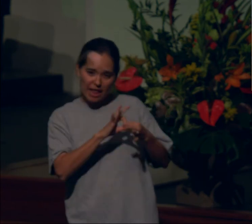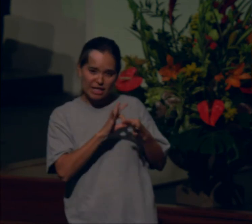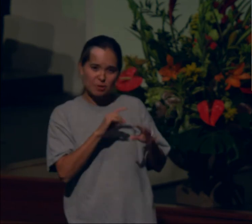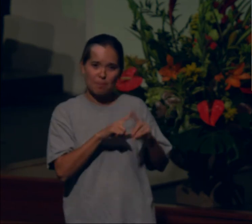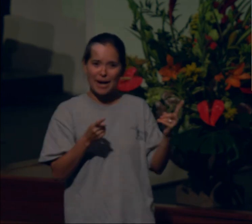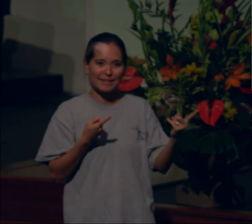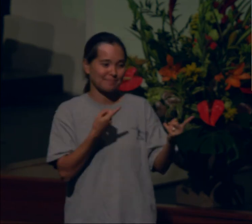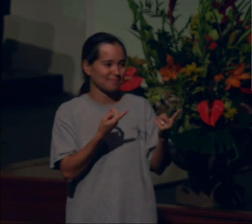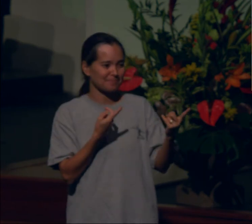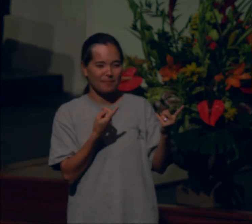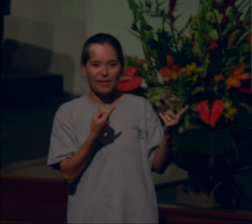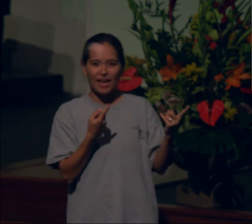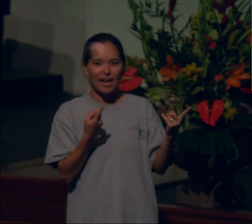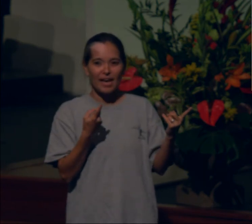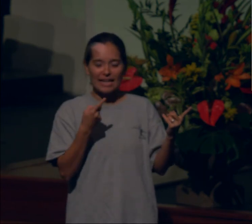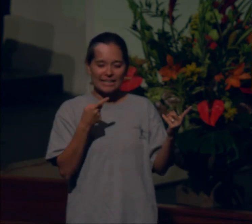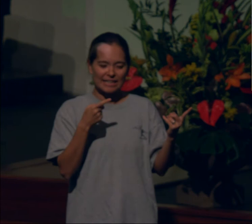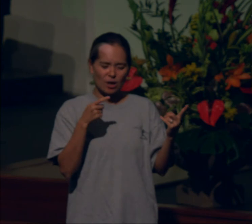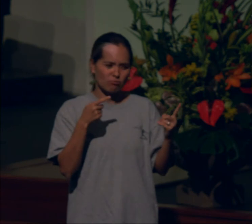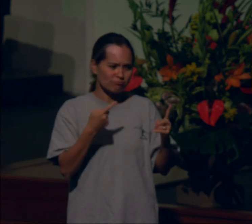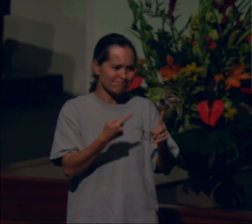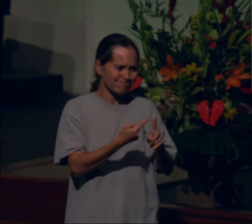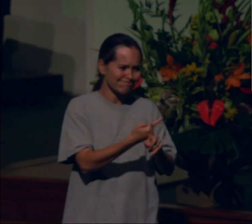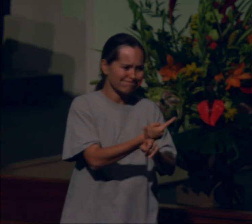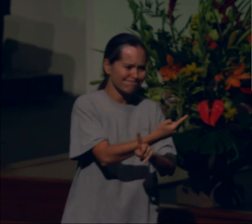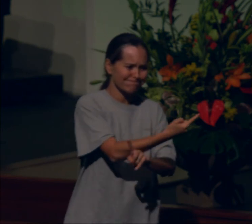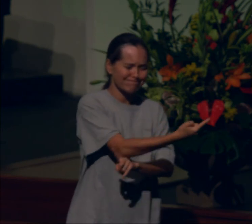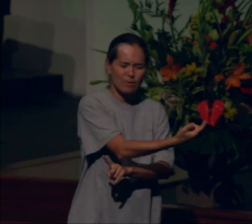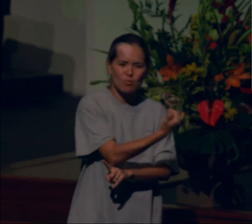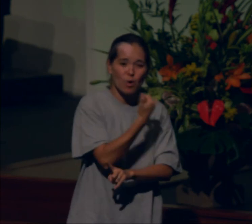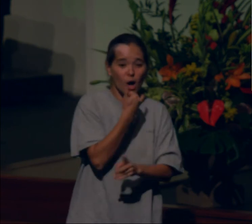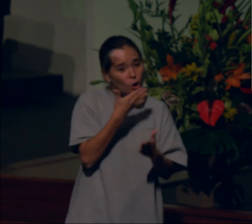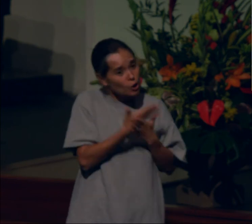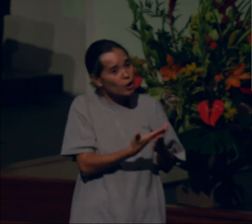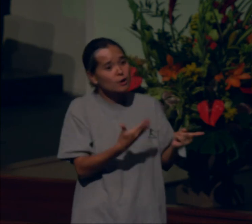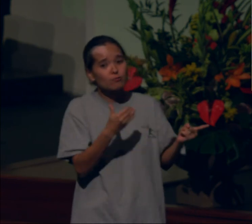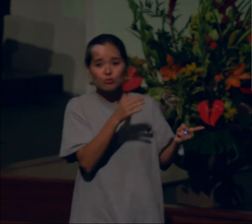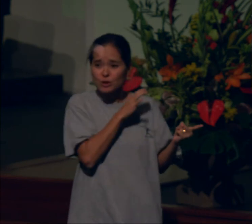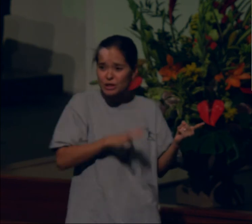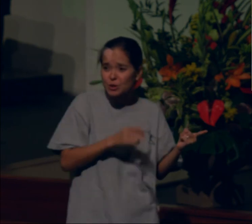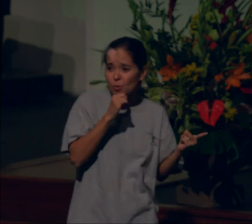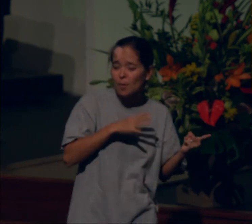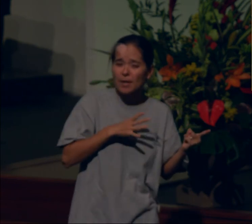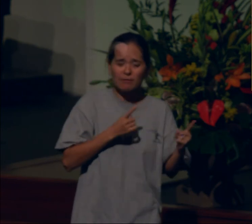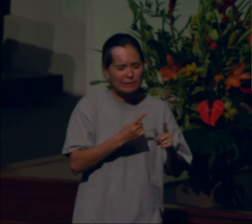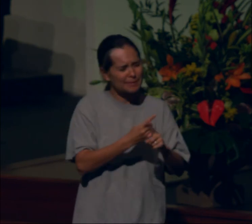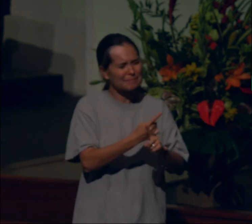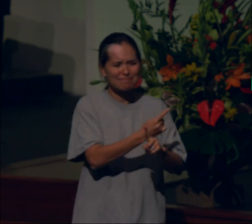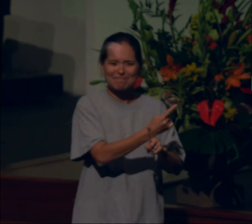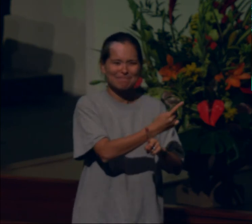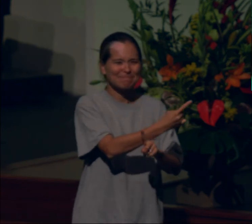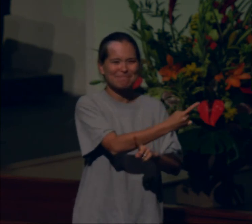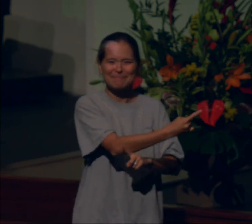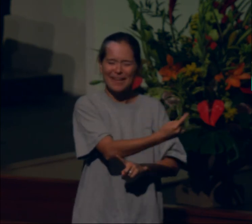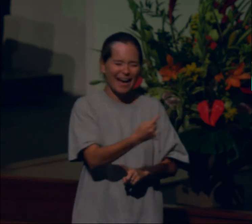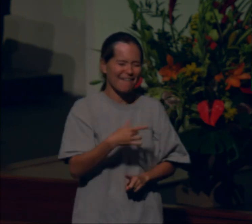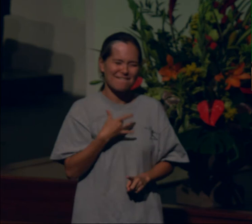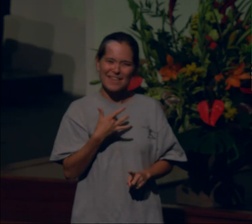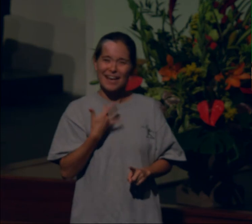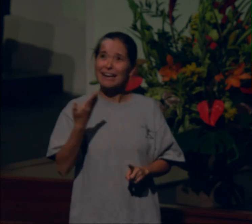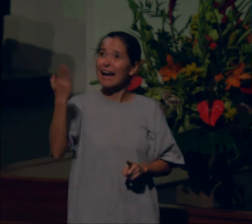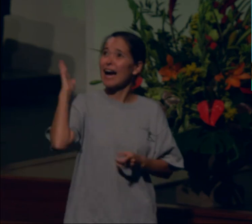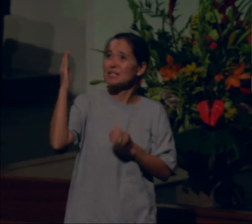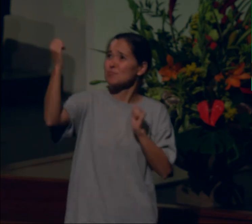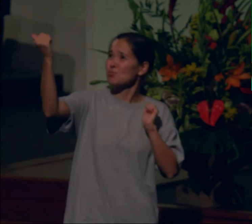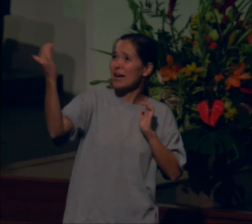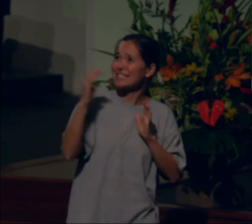just deeper and deeper down a road, a good, godly Christian woman, deeper and deeper down a road that I did not feel the presence of